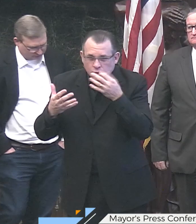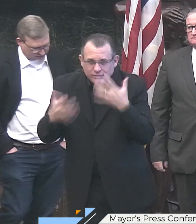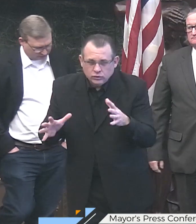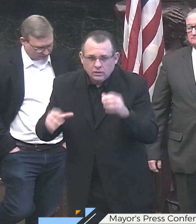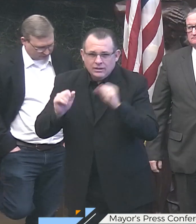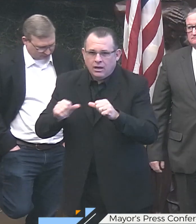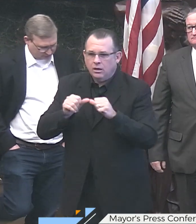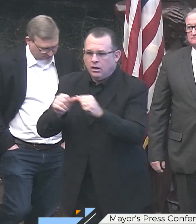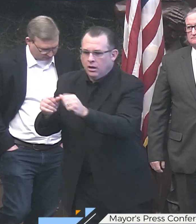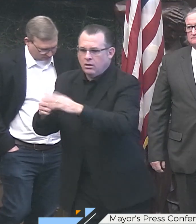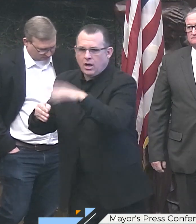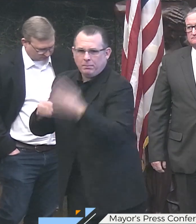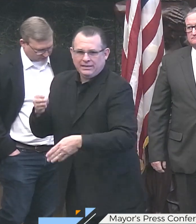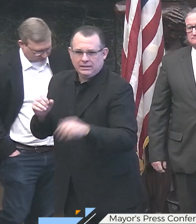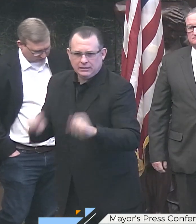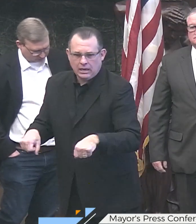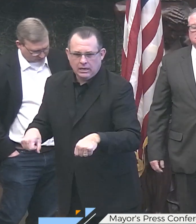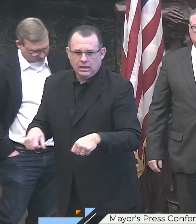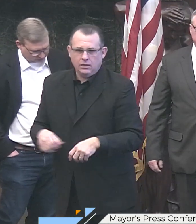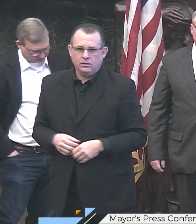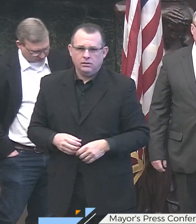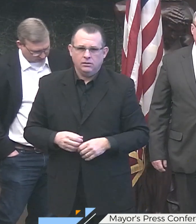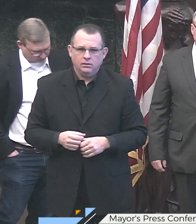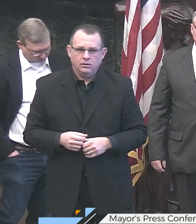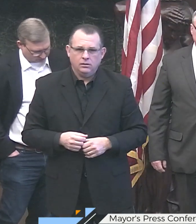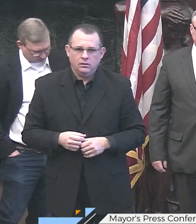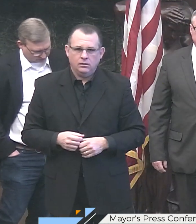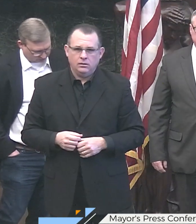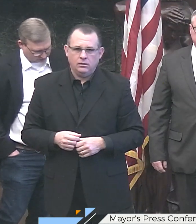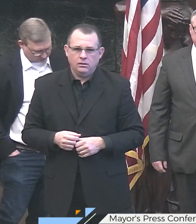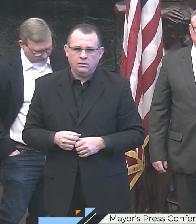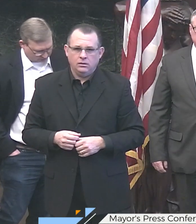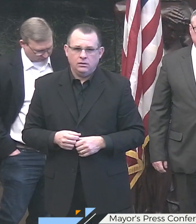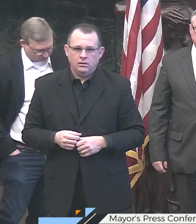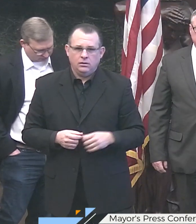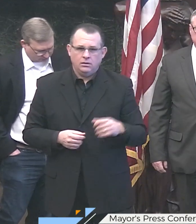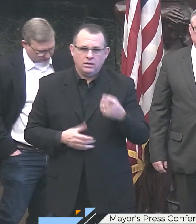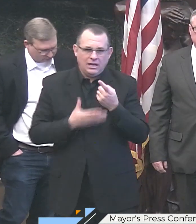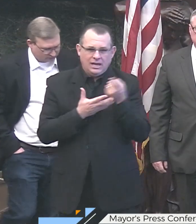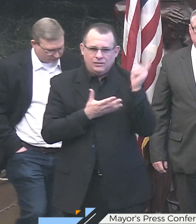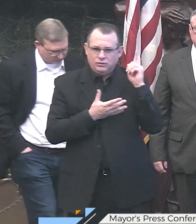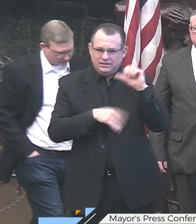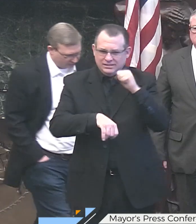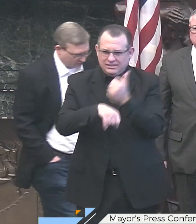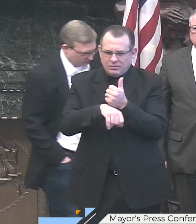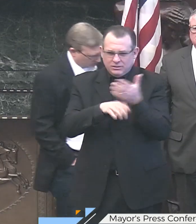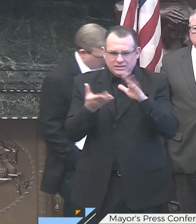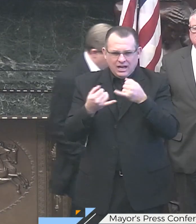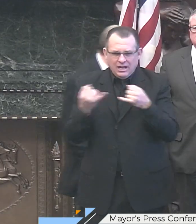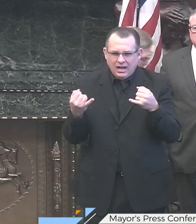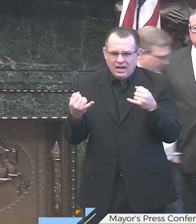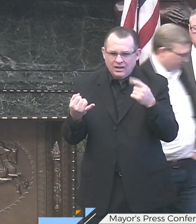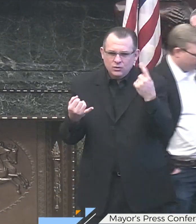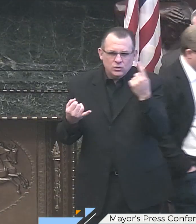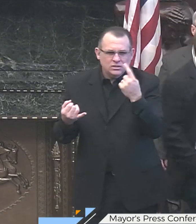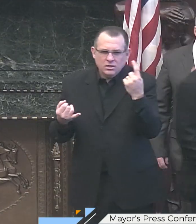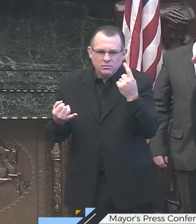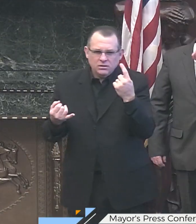kind of beyond the deadline they had last week. So I was kind of wondering how that is going